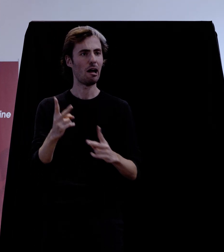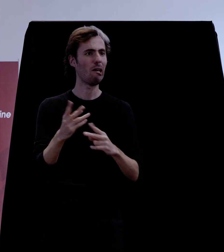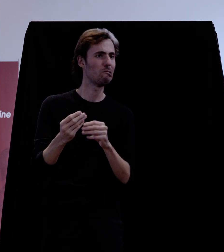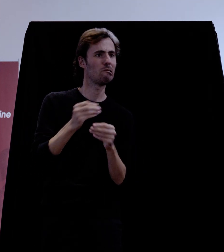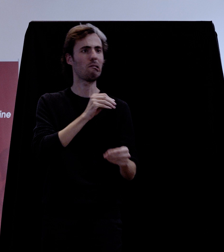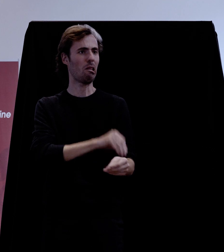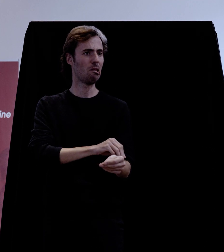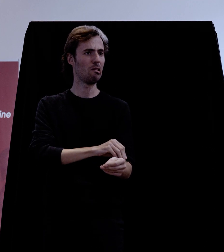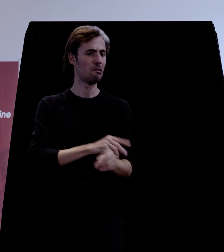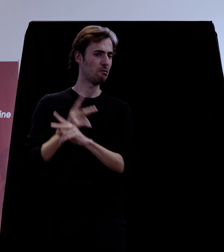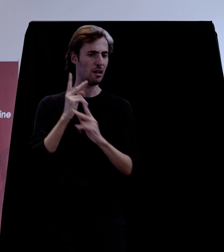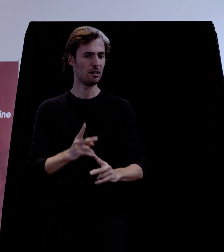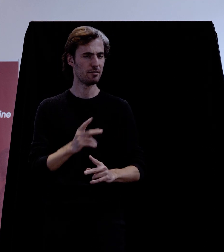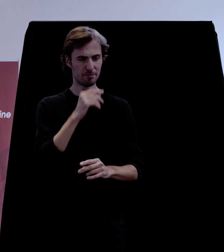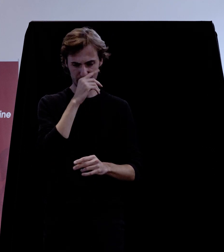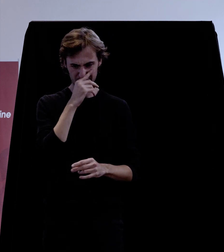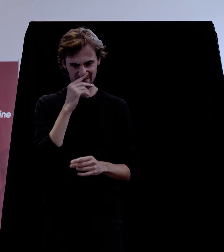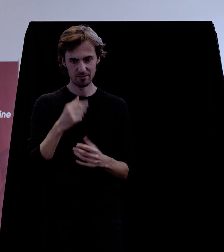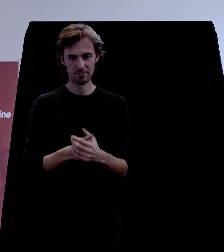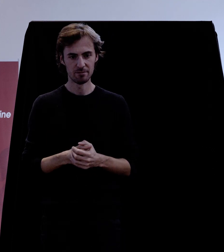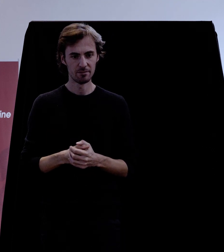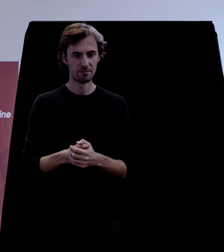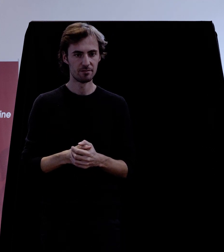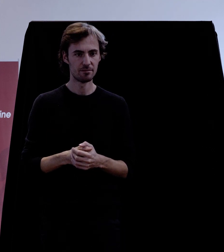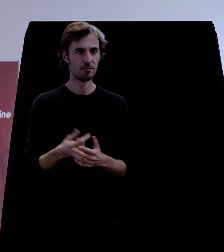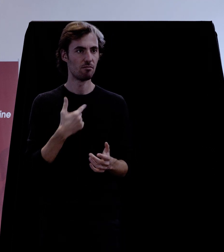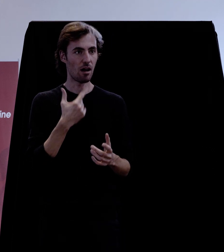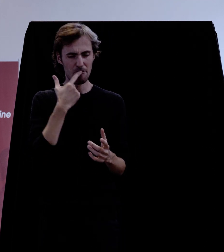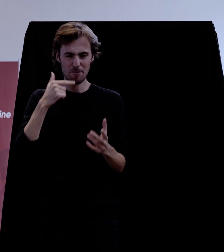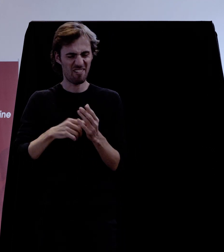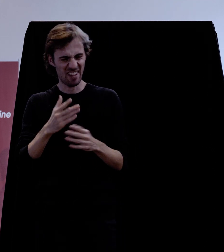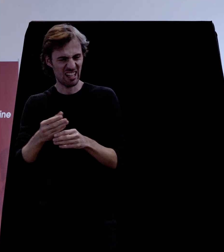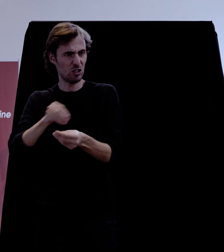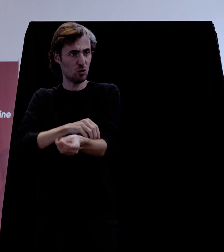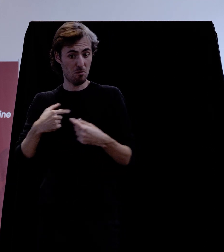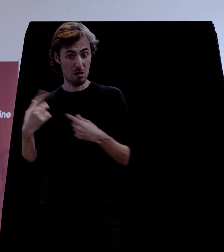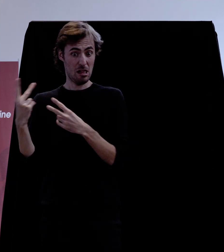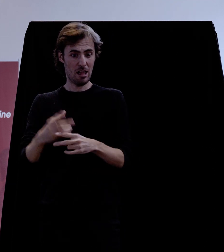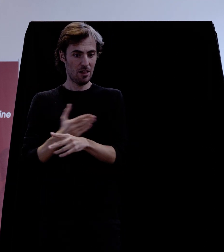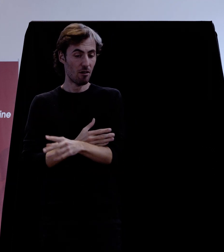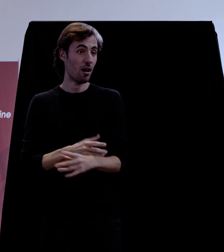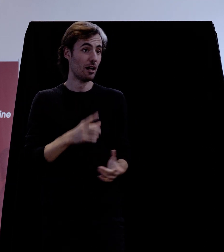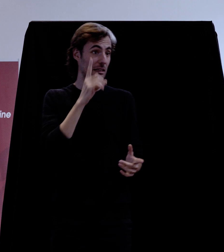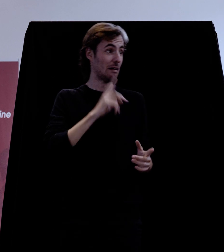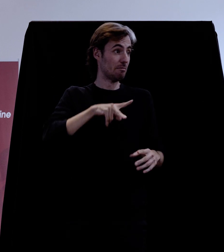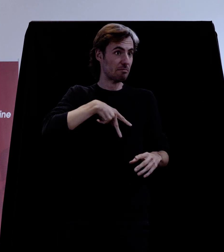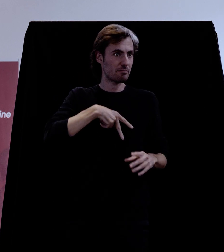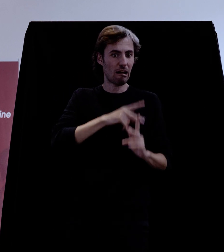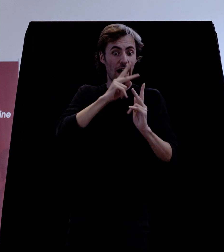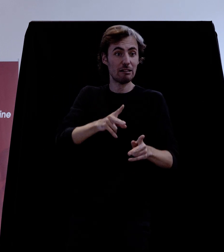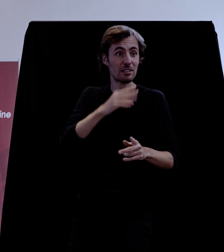airport. My wife wants to cut it as close as she possibly can. And yes, she has missed a flight because of it,